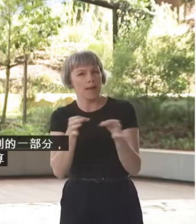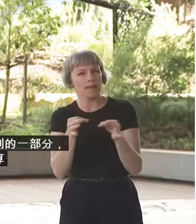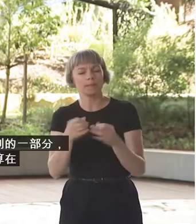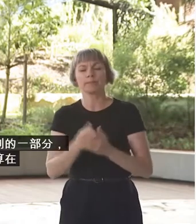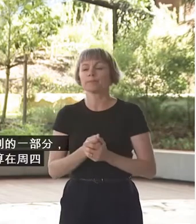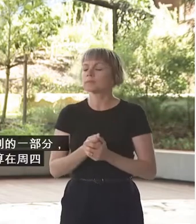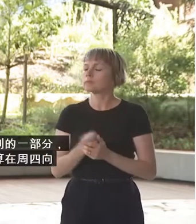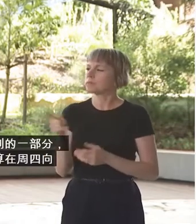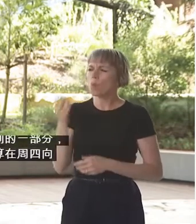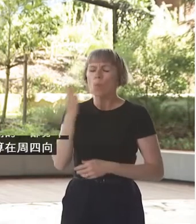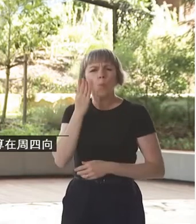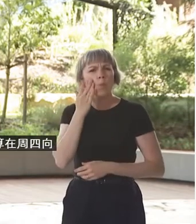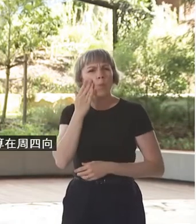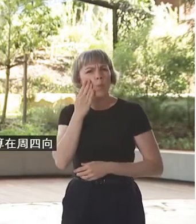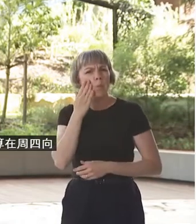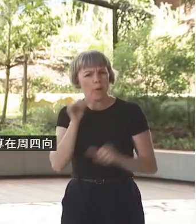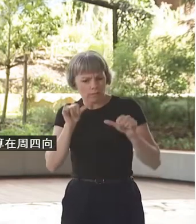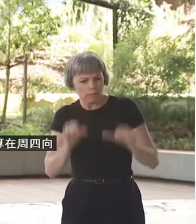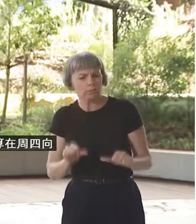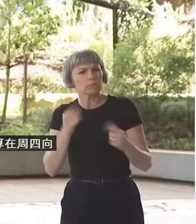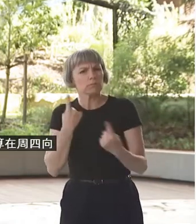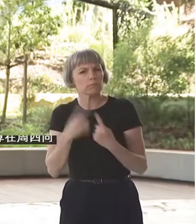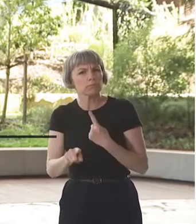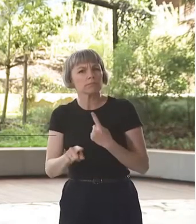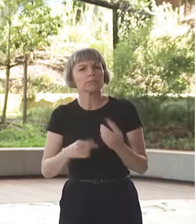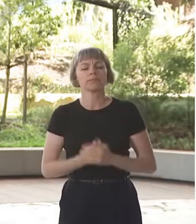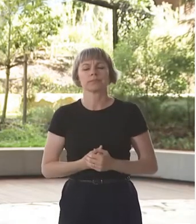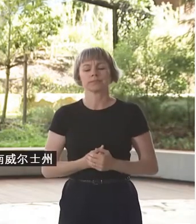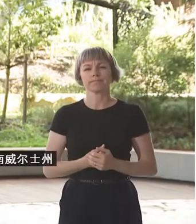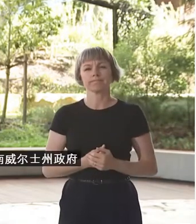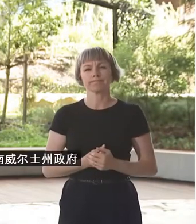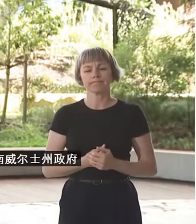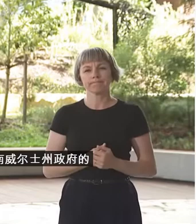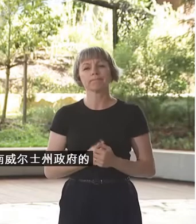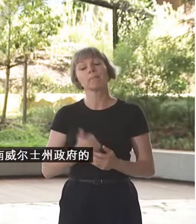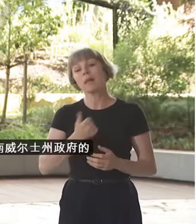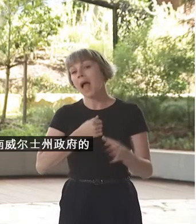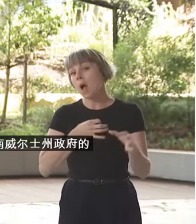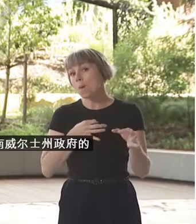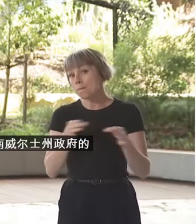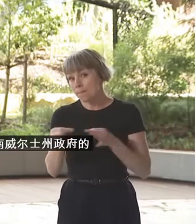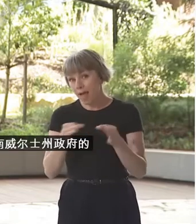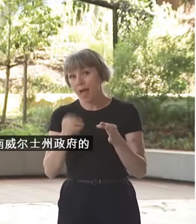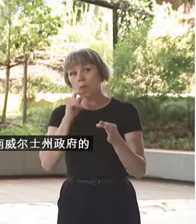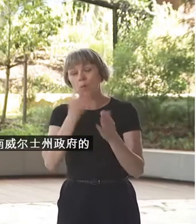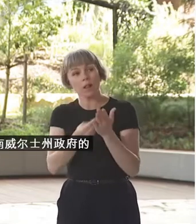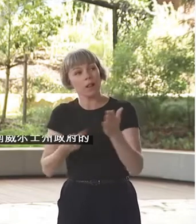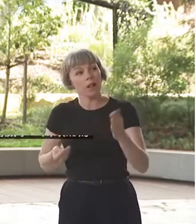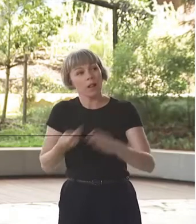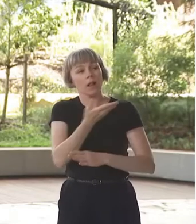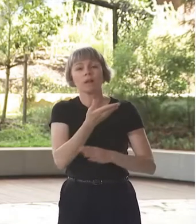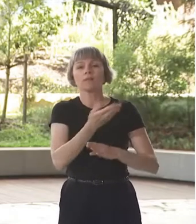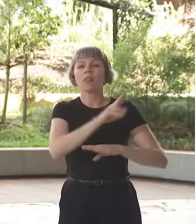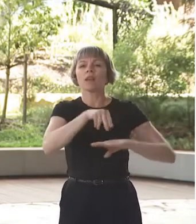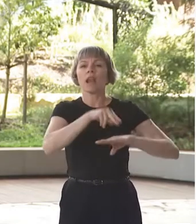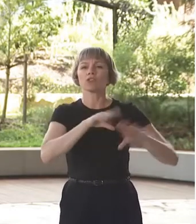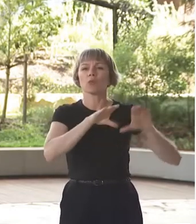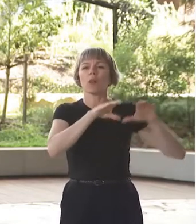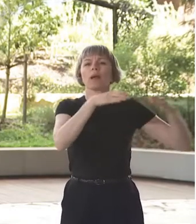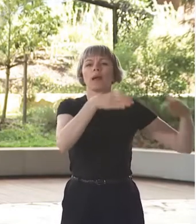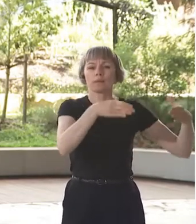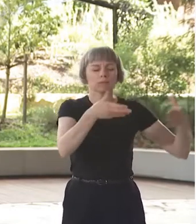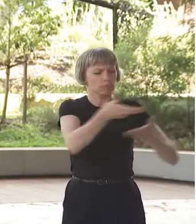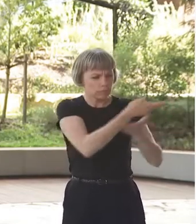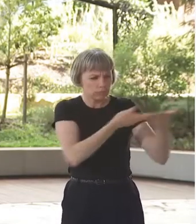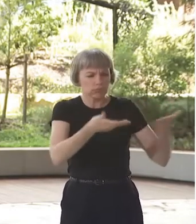So our intention is to present to National Cabinet the New South Wales Government's return to school plan on Thursday. My expectation, based